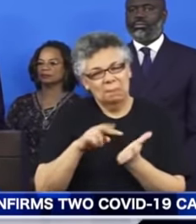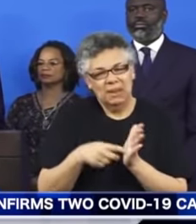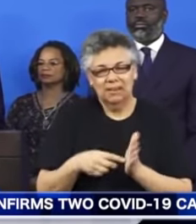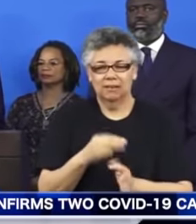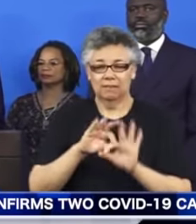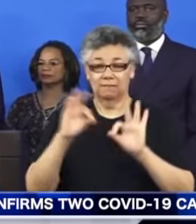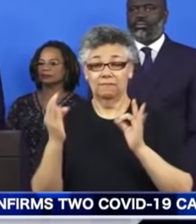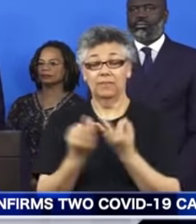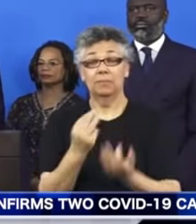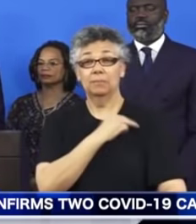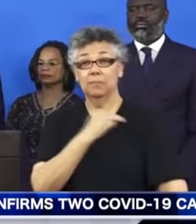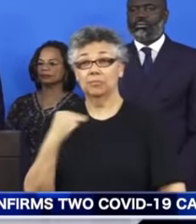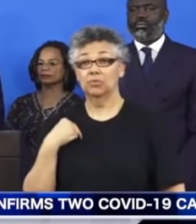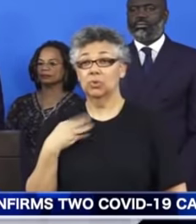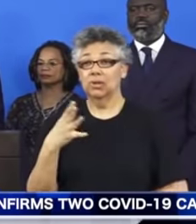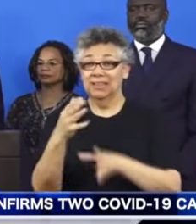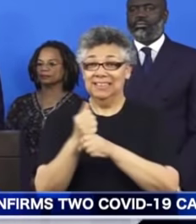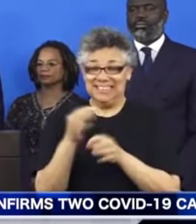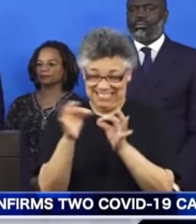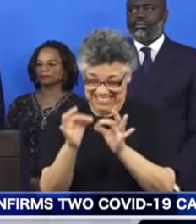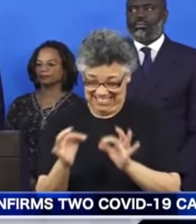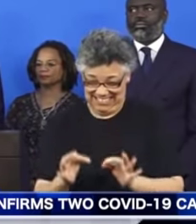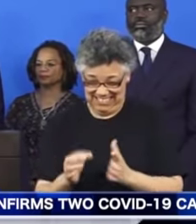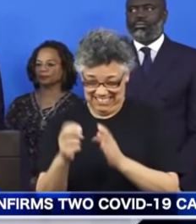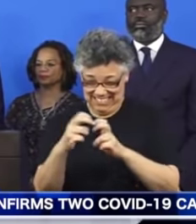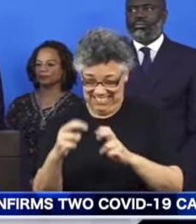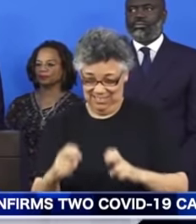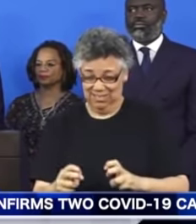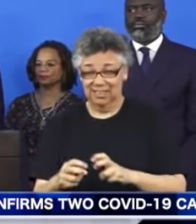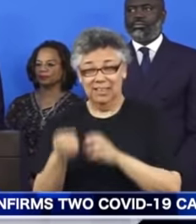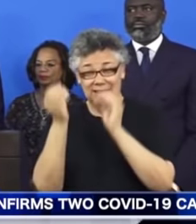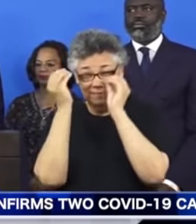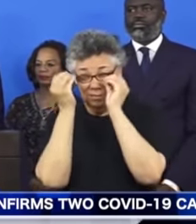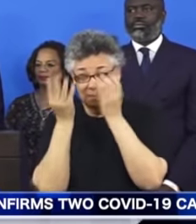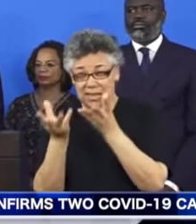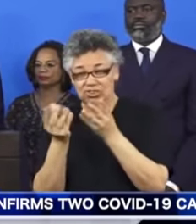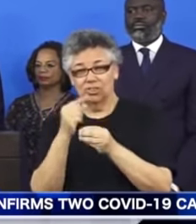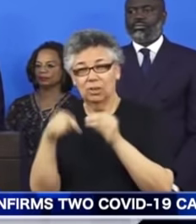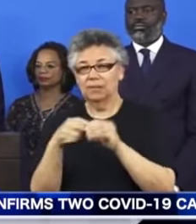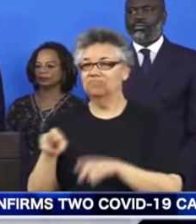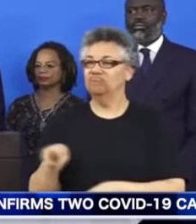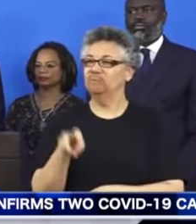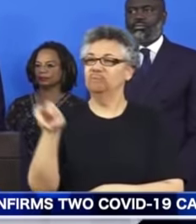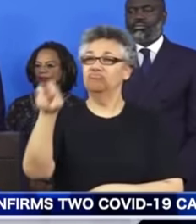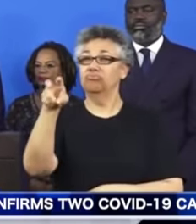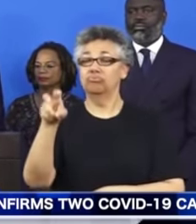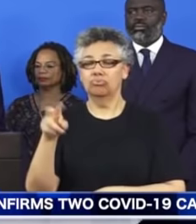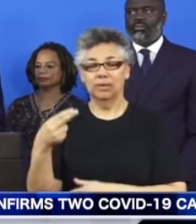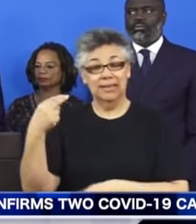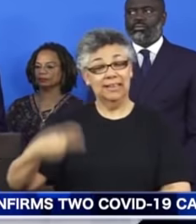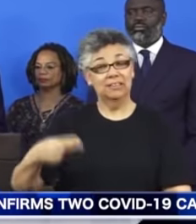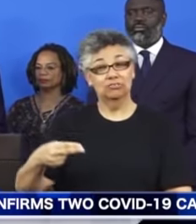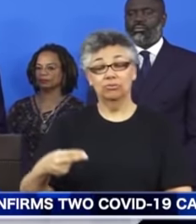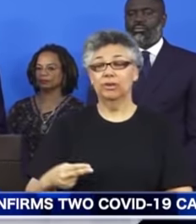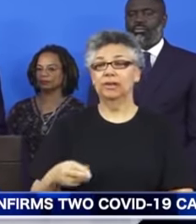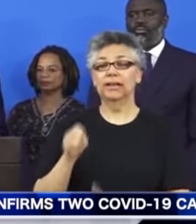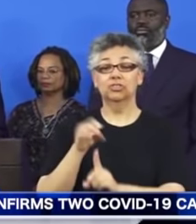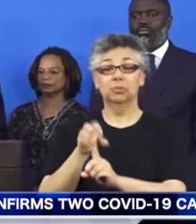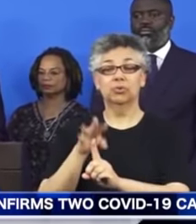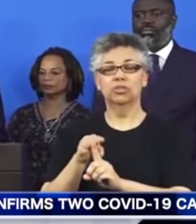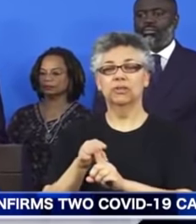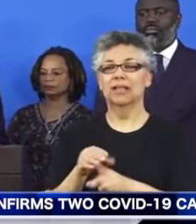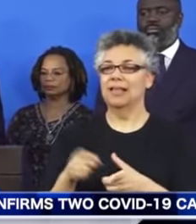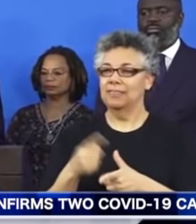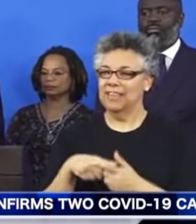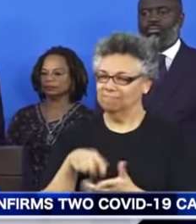to obtain detailed information on their travel history and exposures, and then monitoring the family members